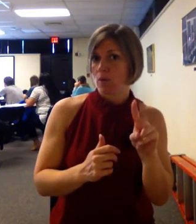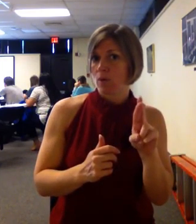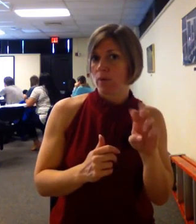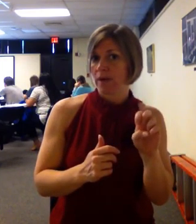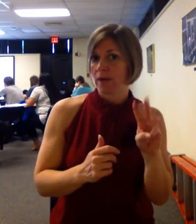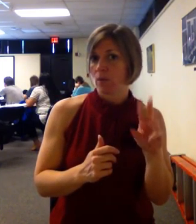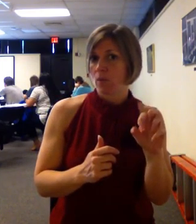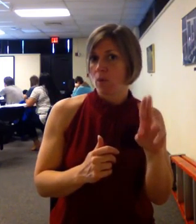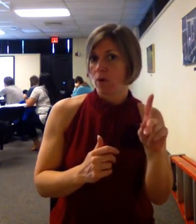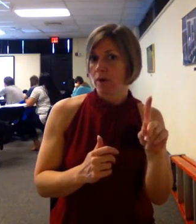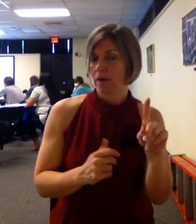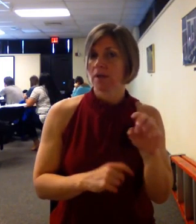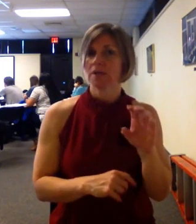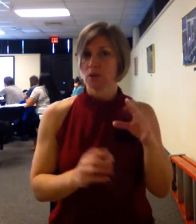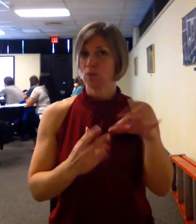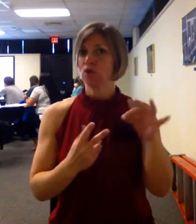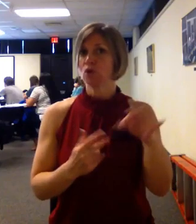So you would choose the rail company.